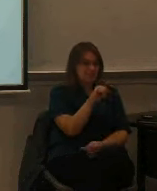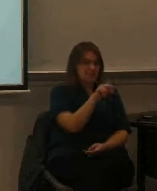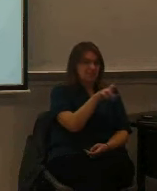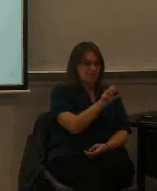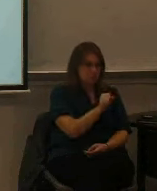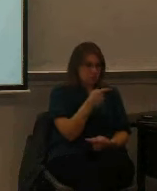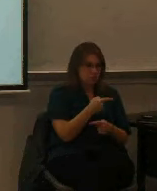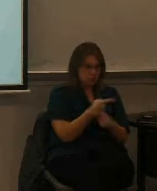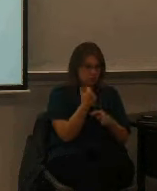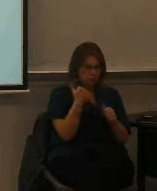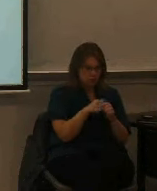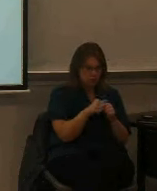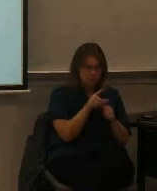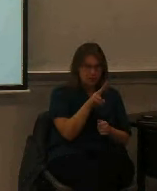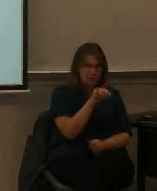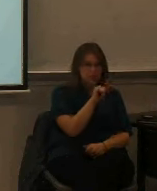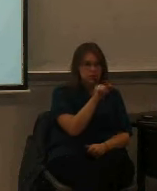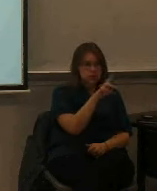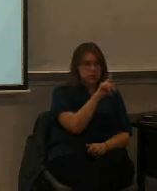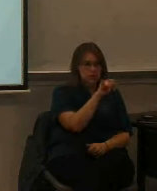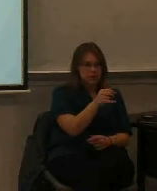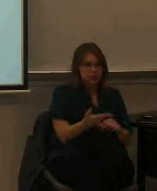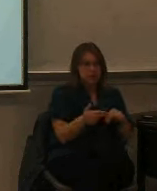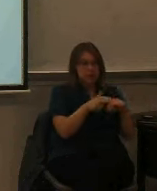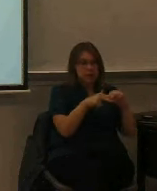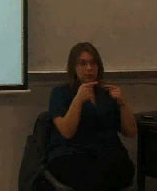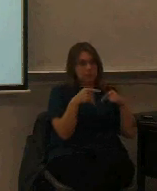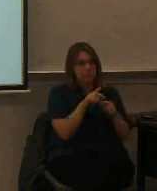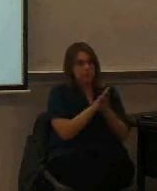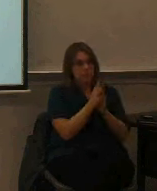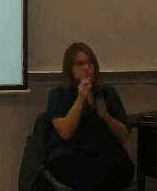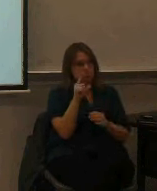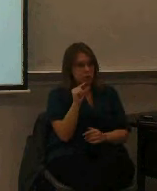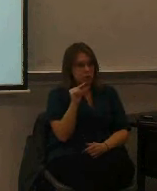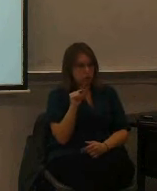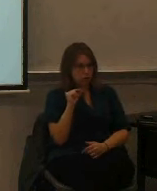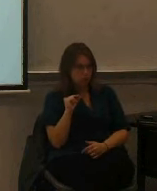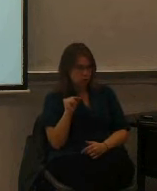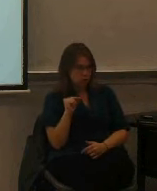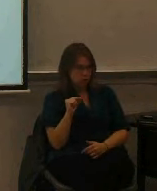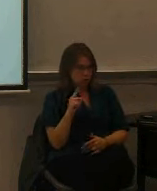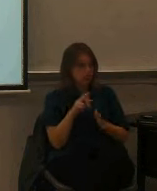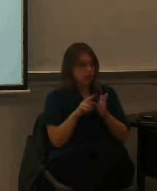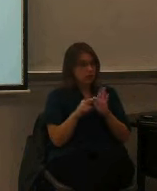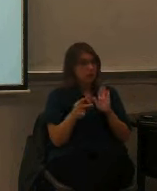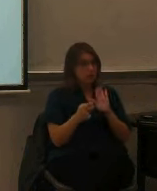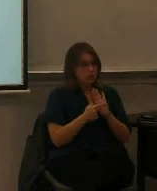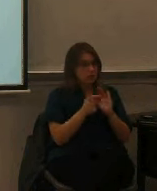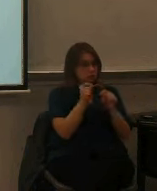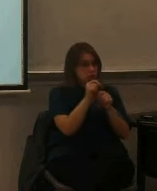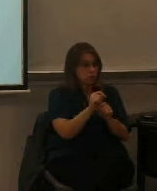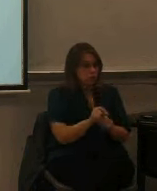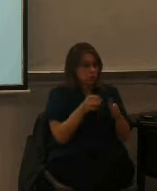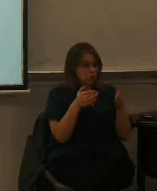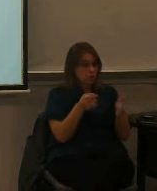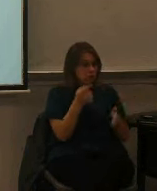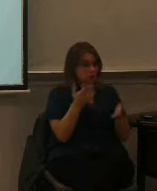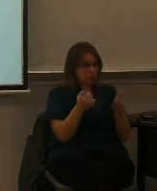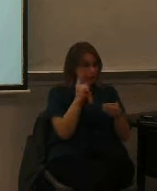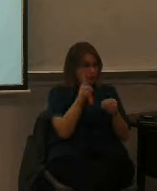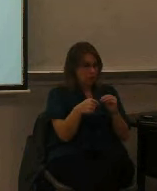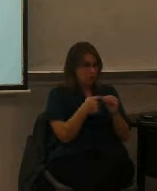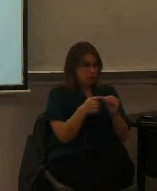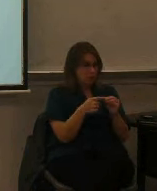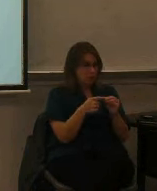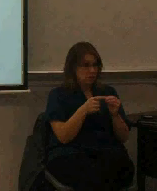viscous, right? Remember, viscosity increases as you get smaller and smaller. So that means the traditional way that you might think